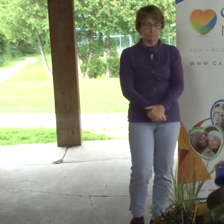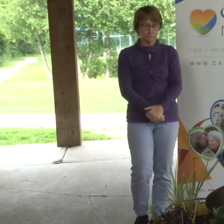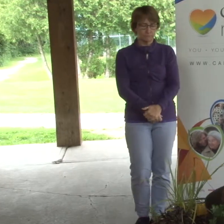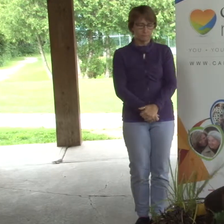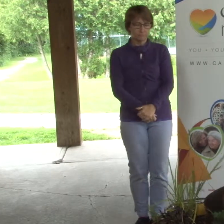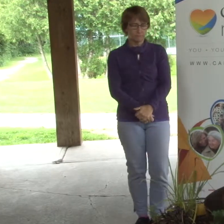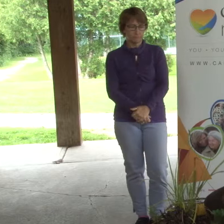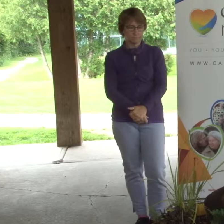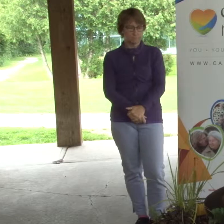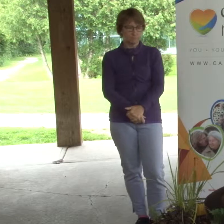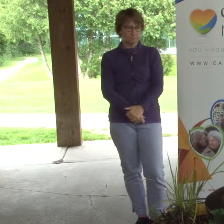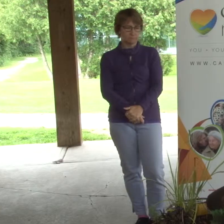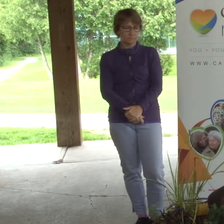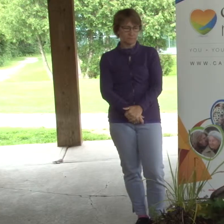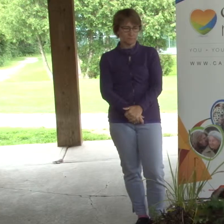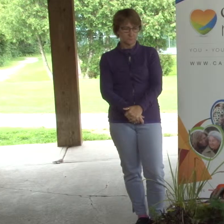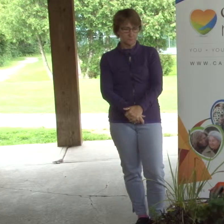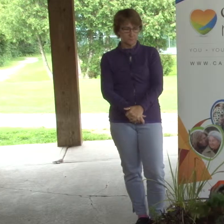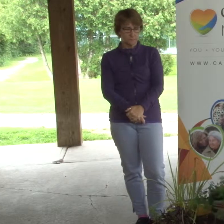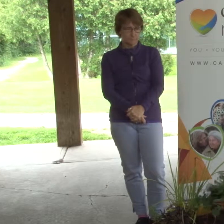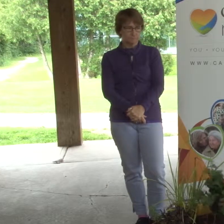and that plant will just pop out.